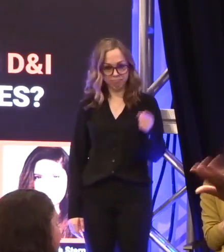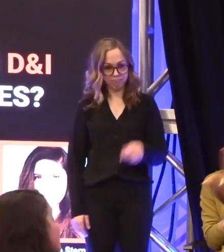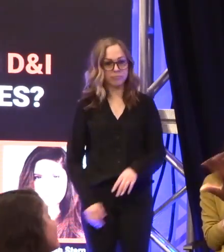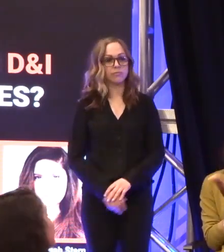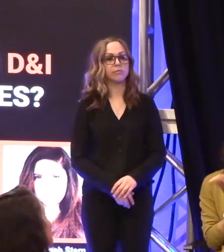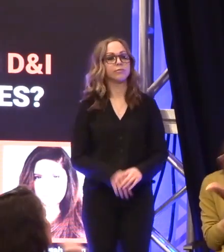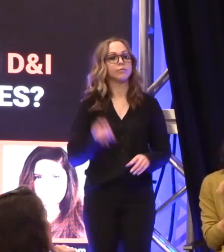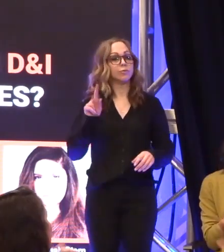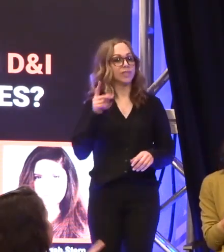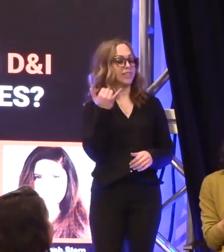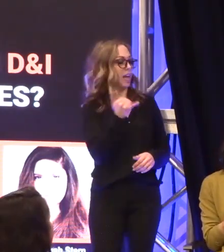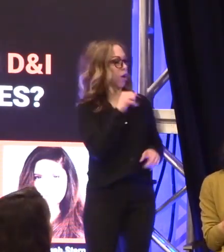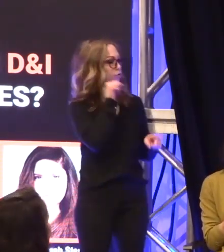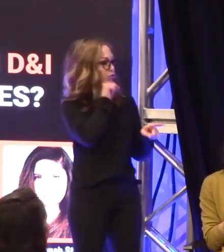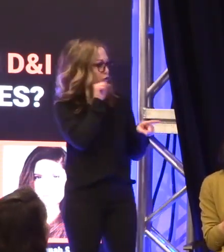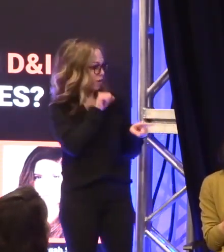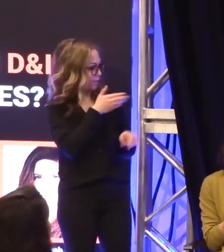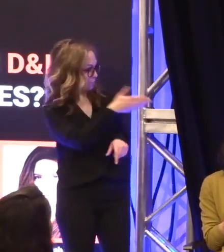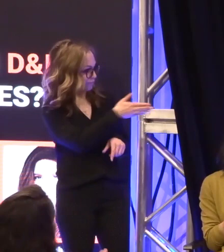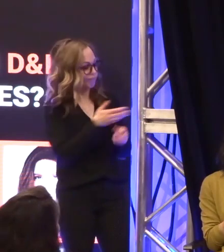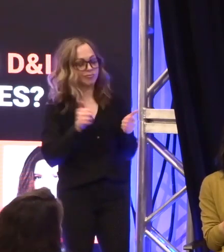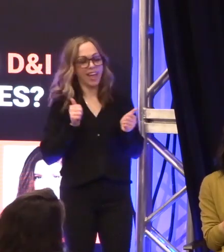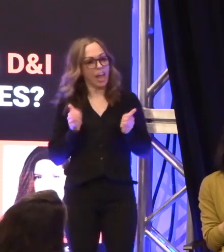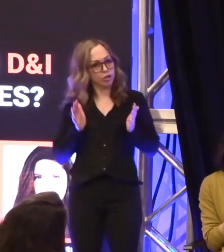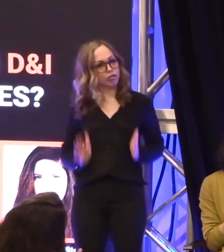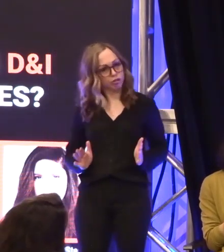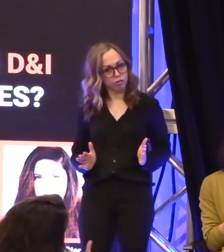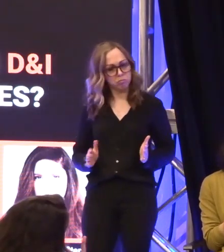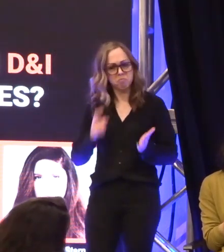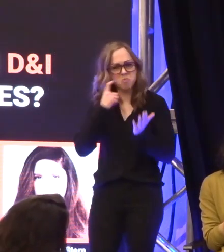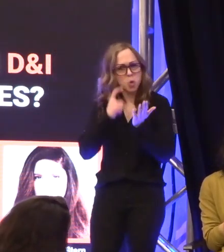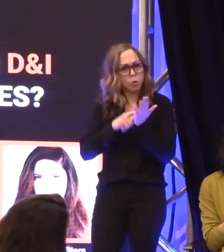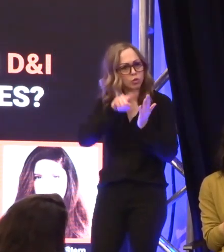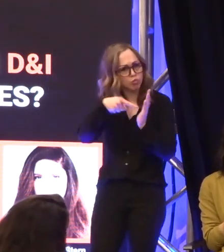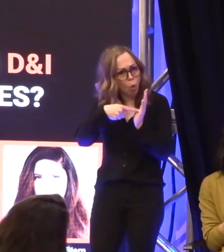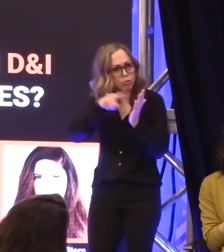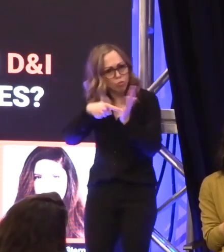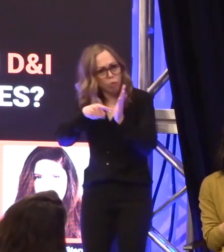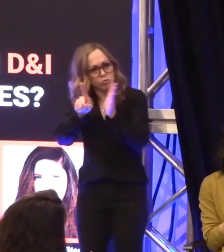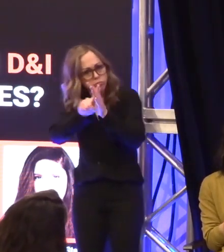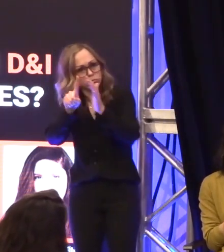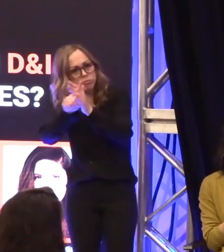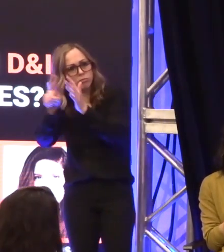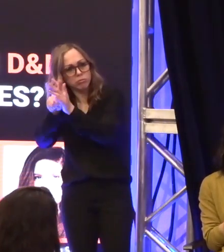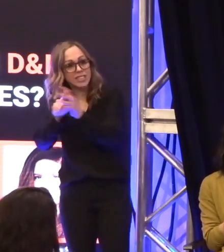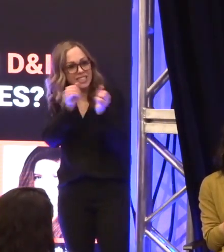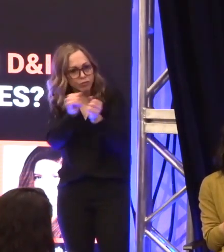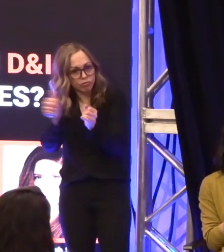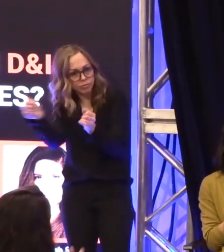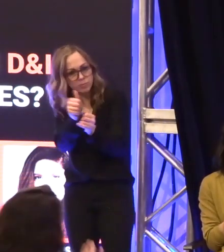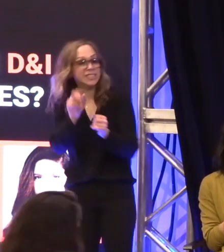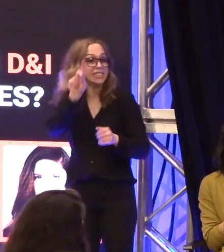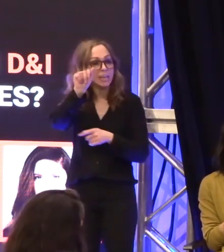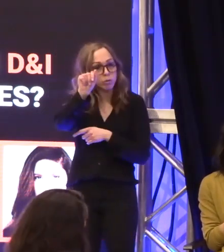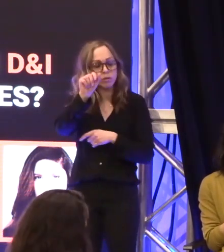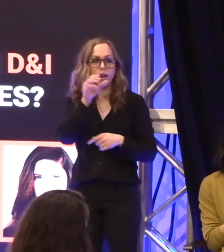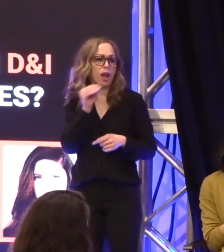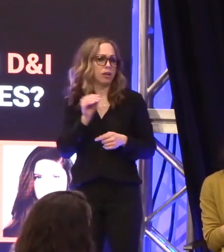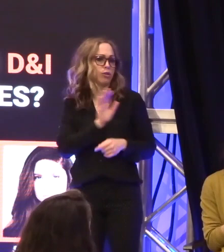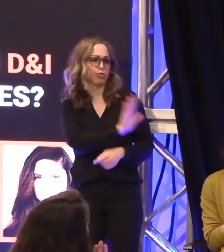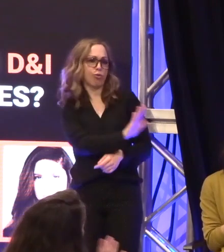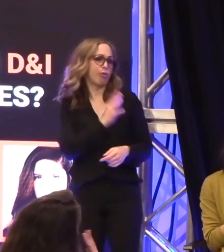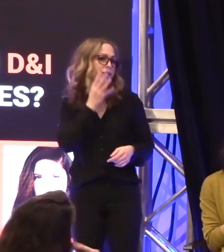So, Shoshannah, as an actor, are you seeing more roles being played by individuals with a disability? And what has